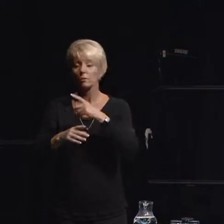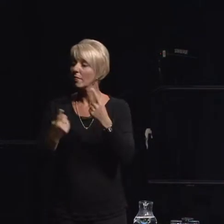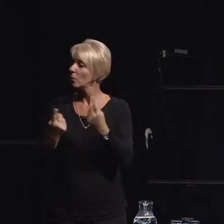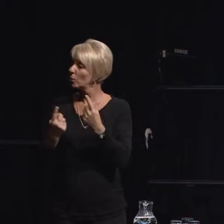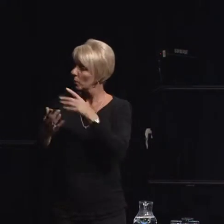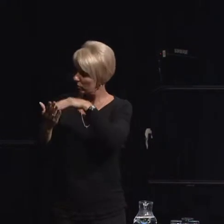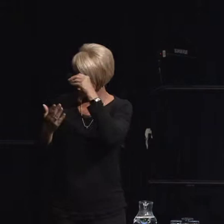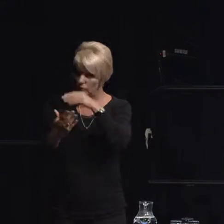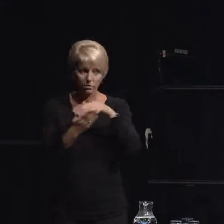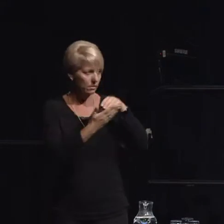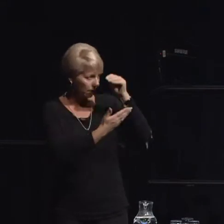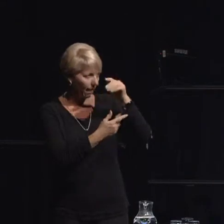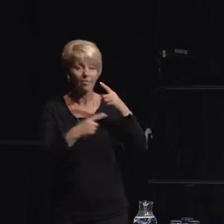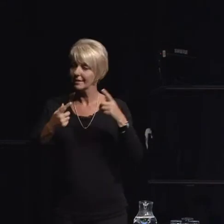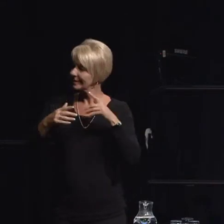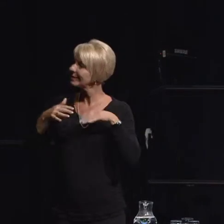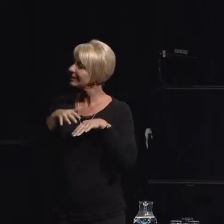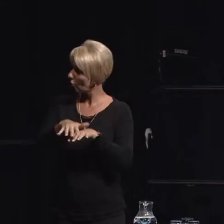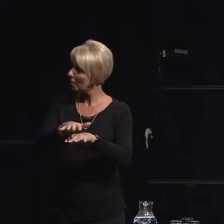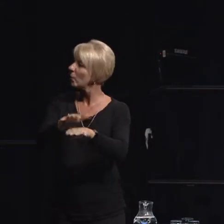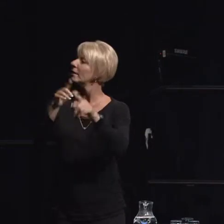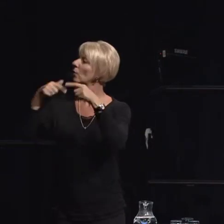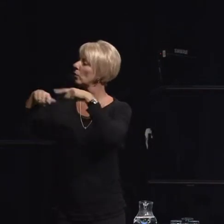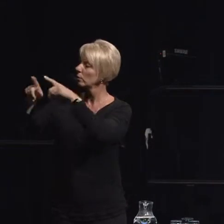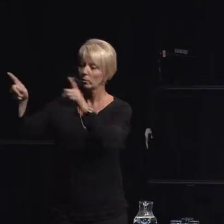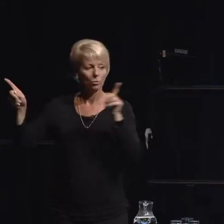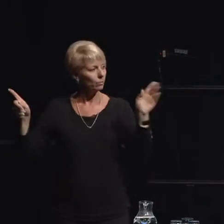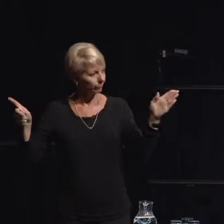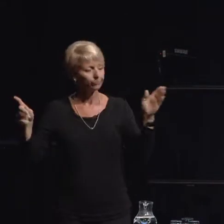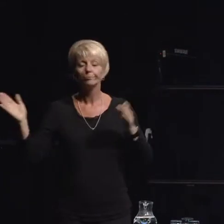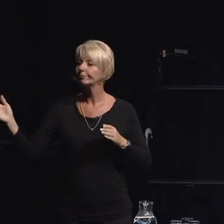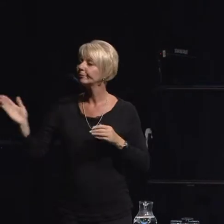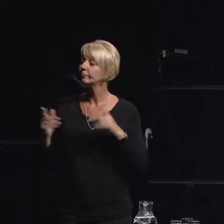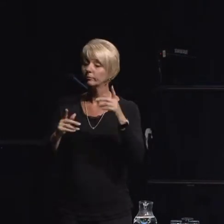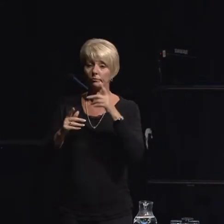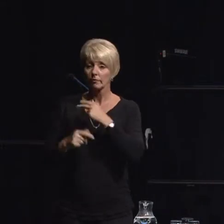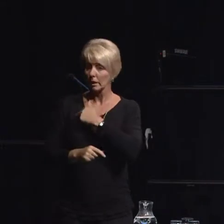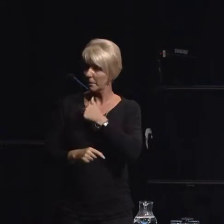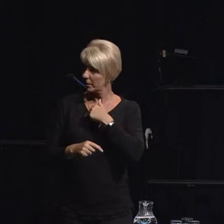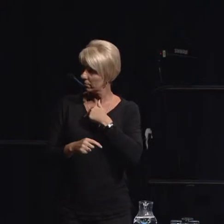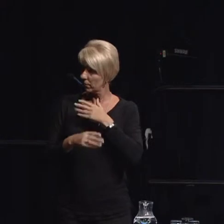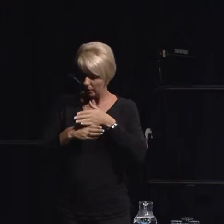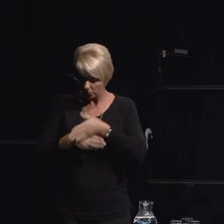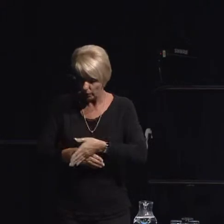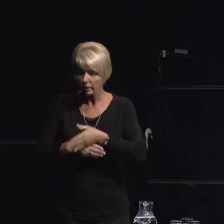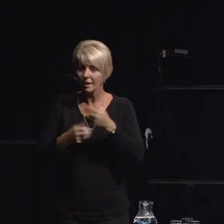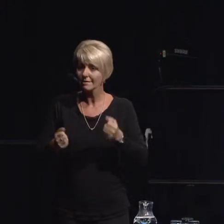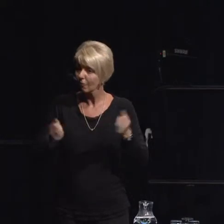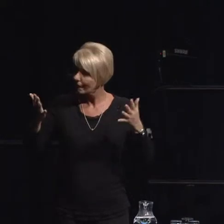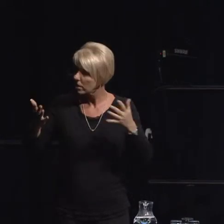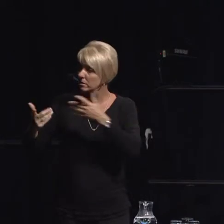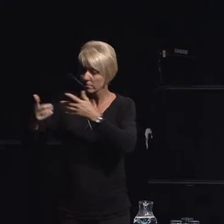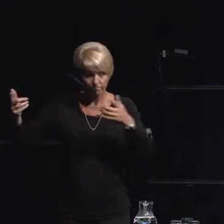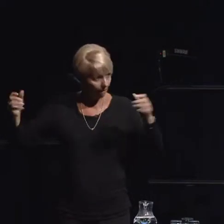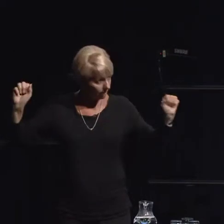This ceremony is for you. We are here to recognise the commitment, hard work and sacrifice you, our successful students,